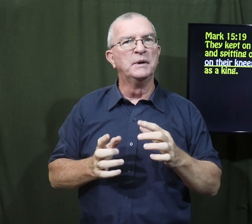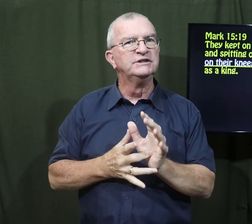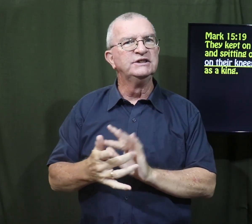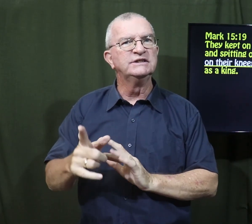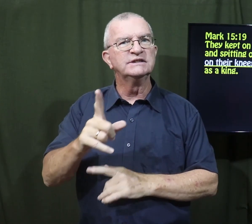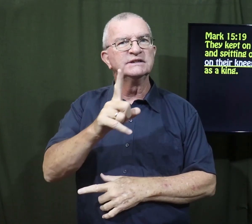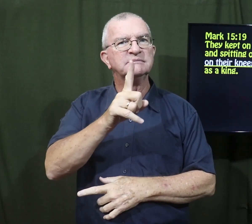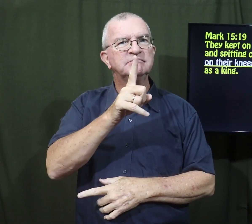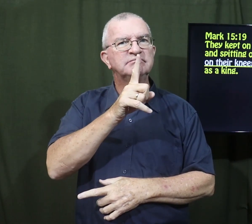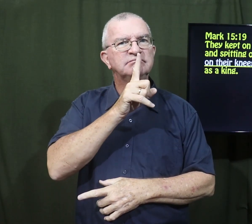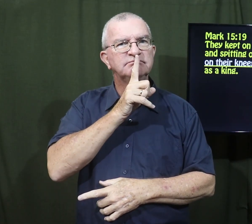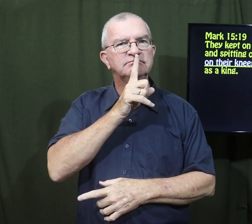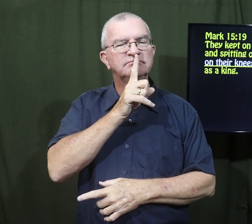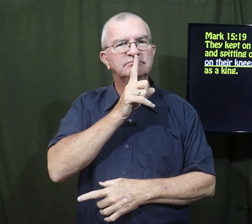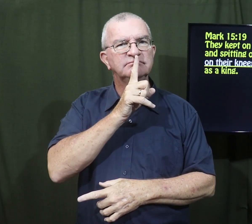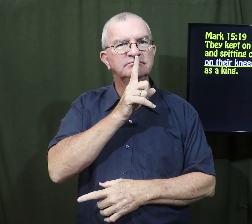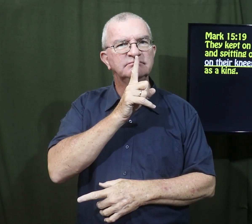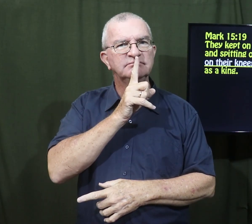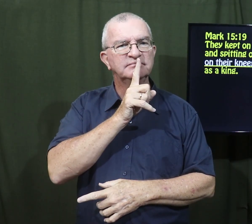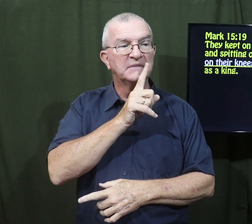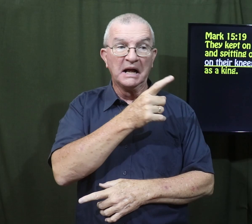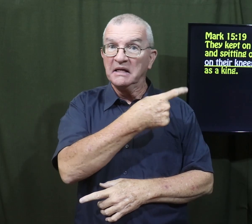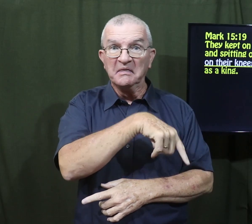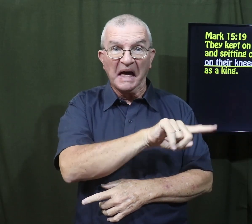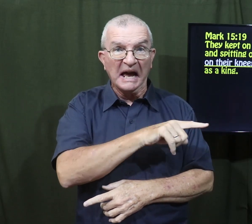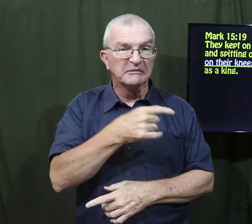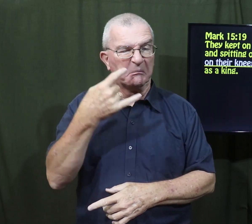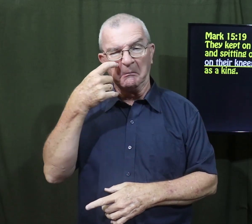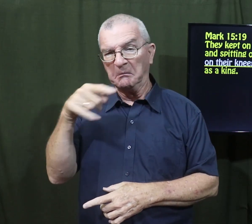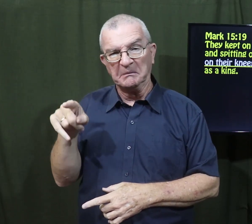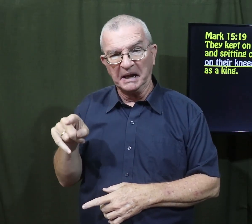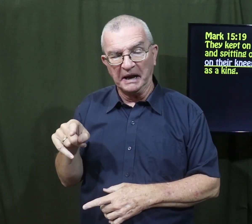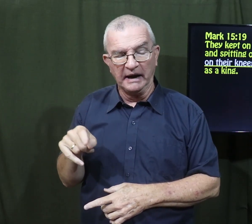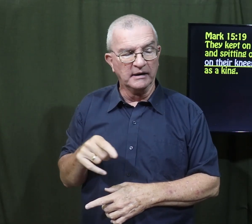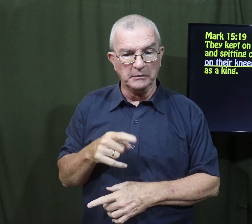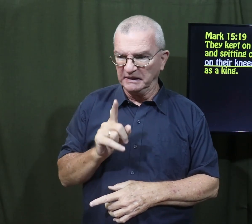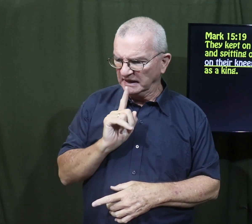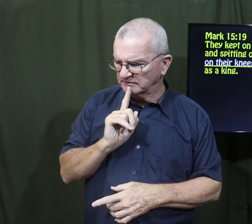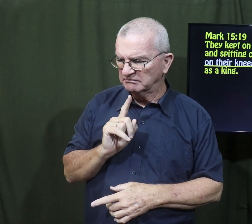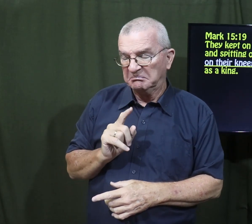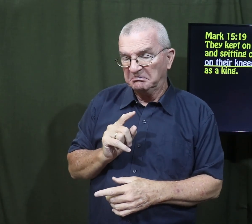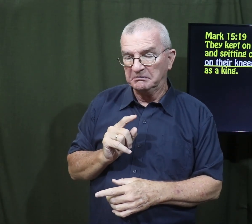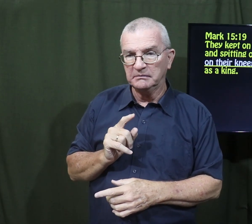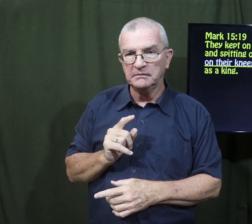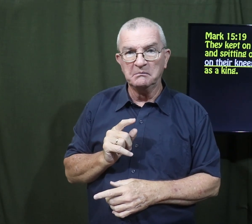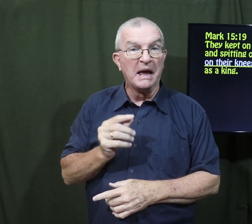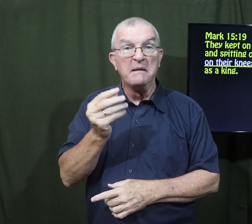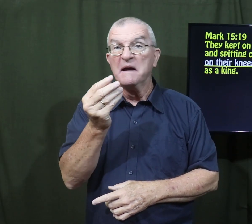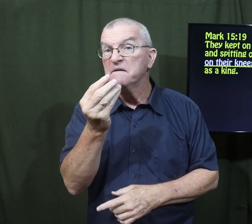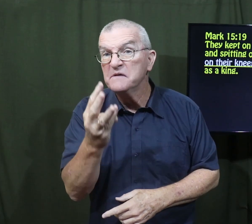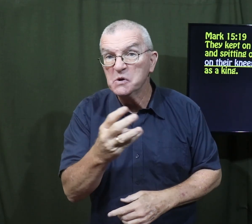holler, cry because of the pain, but Jesus was quiet. But they didn't care.